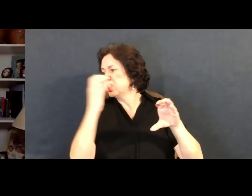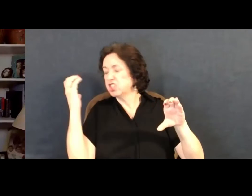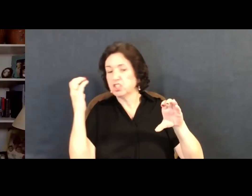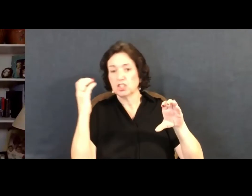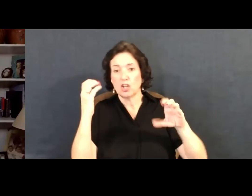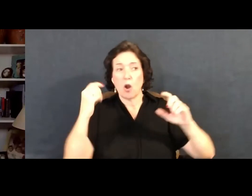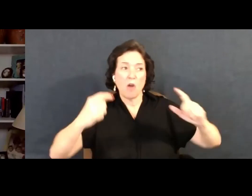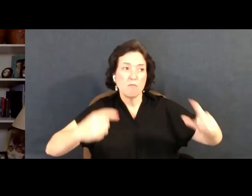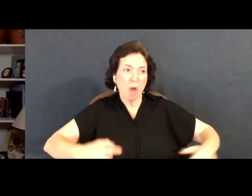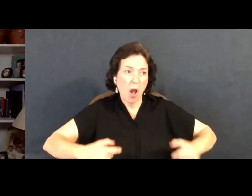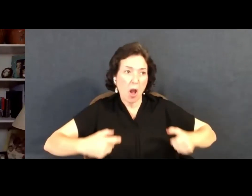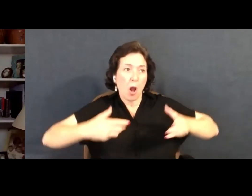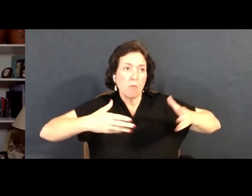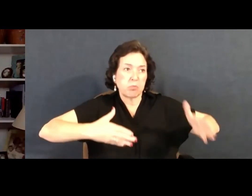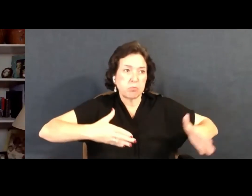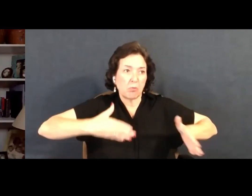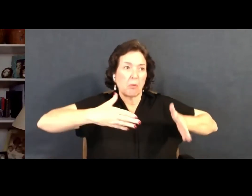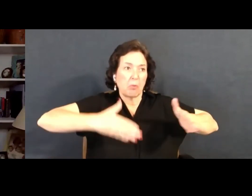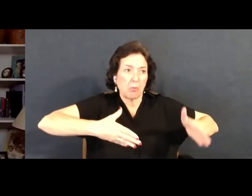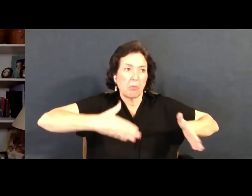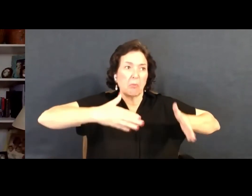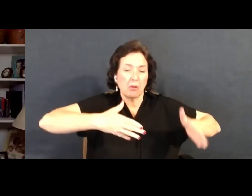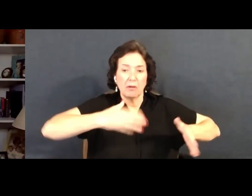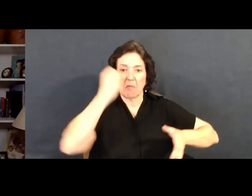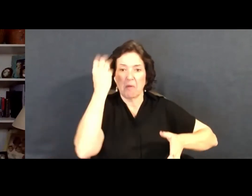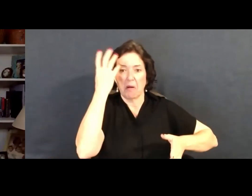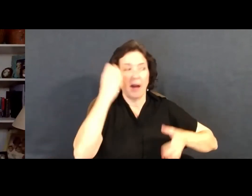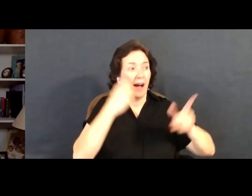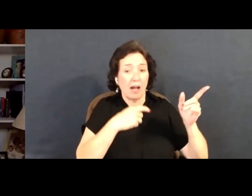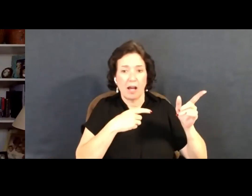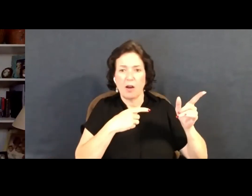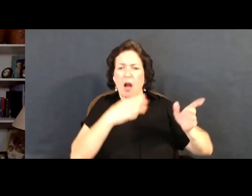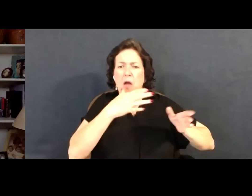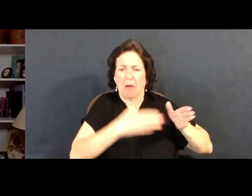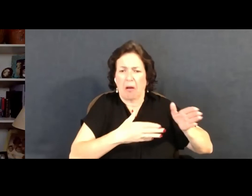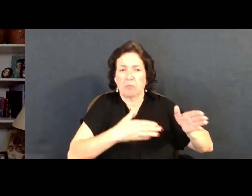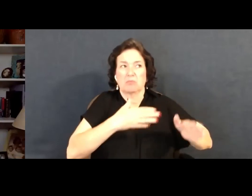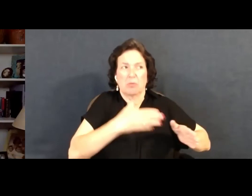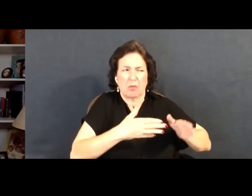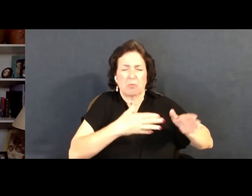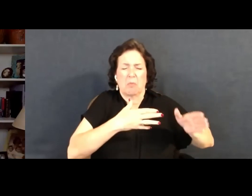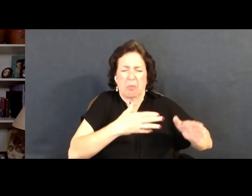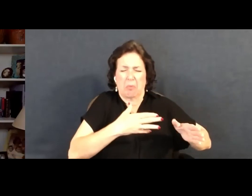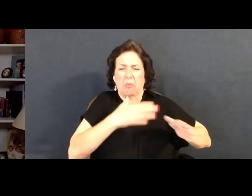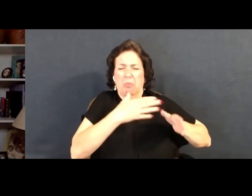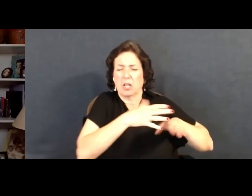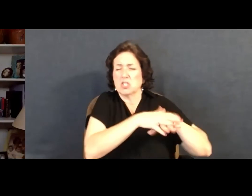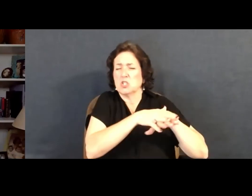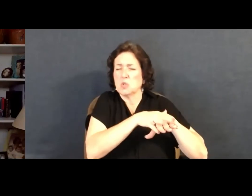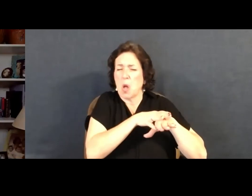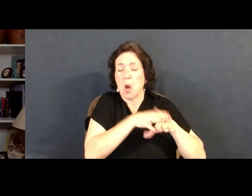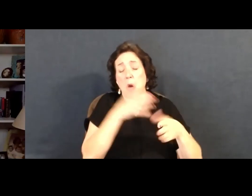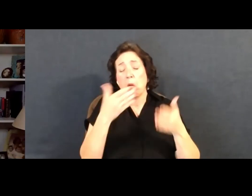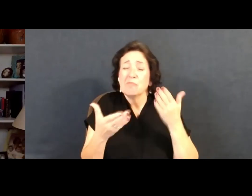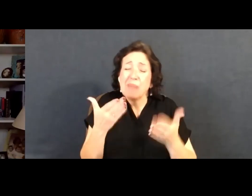tractor. He was pulling those hay up over that, and it was just chugging and straining and chugging and straining, maybe 10